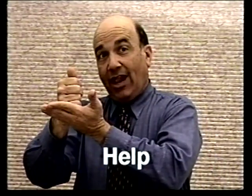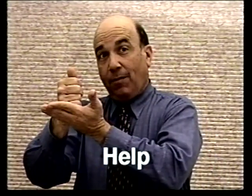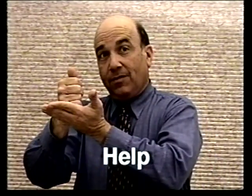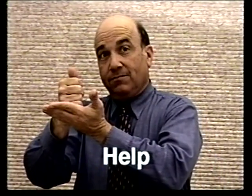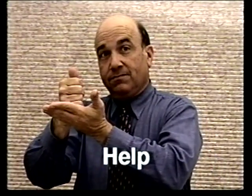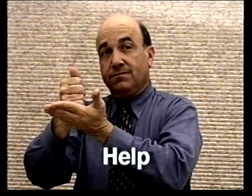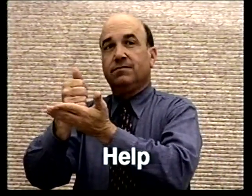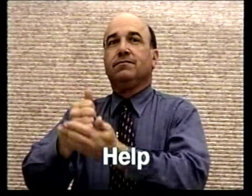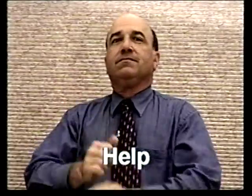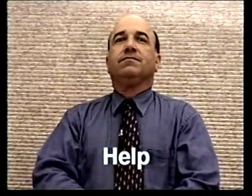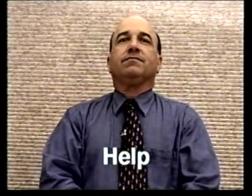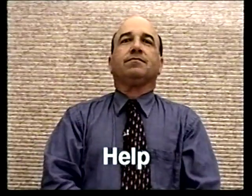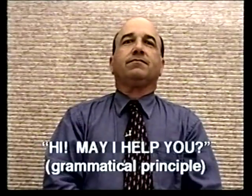Help.